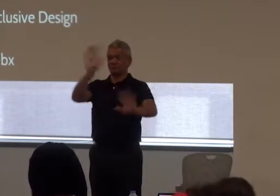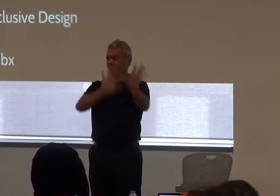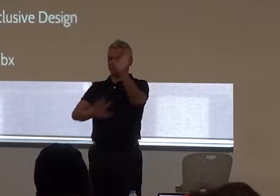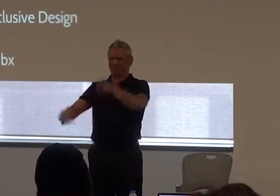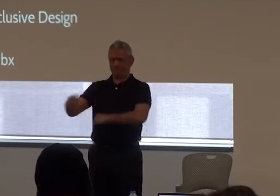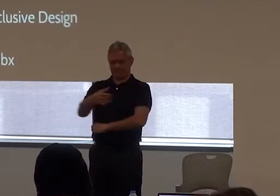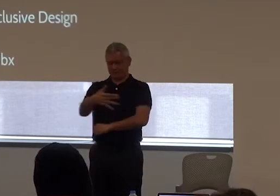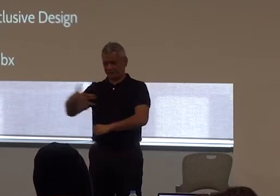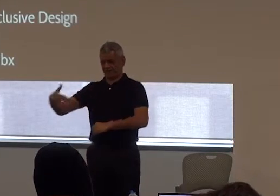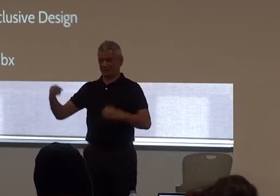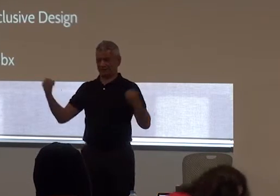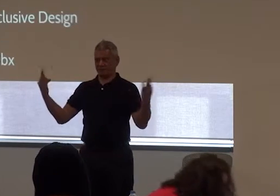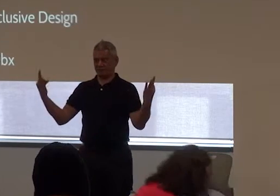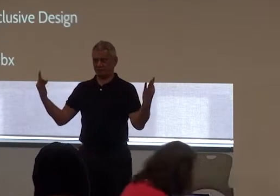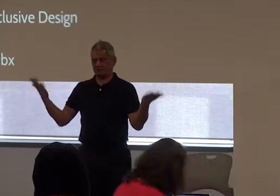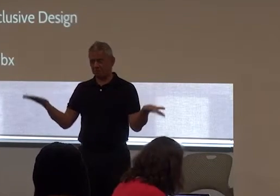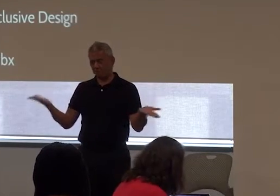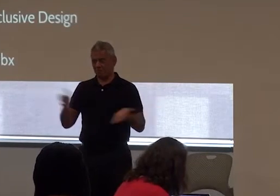So I didn't get to repeat that question, but